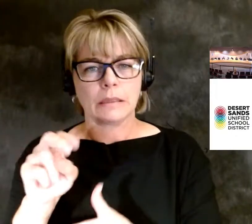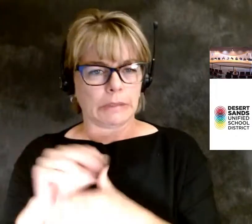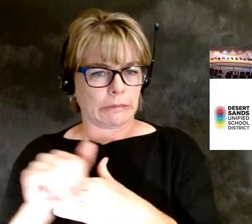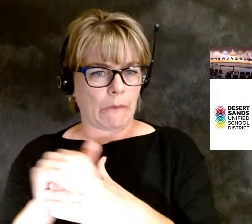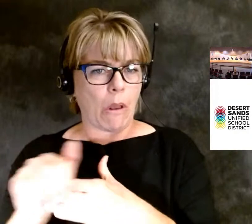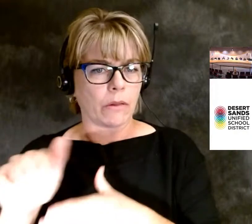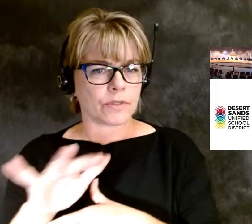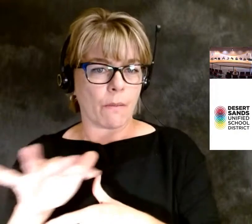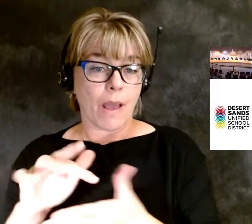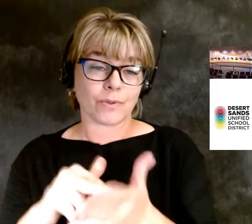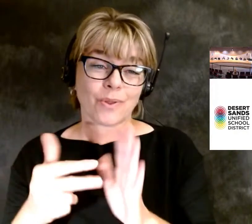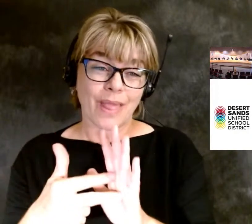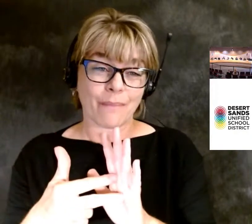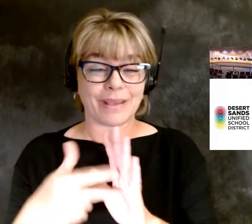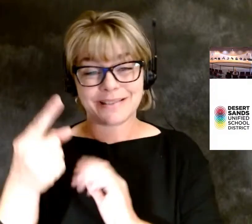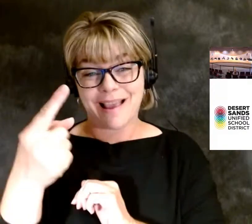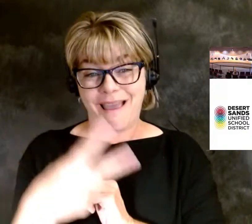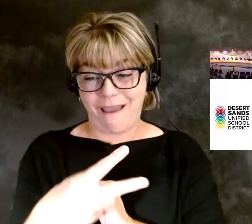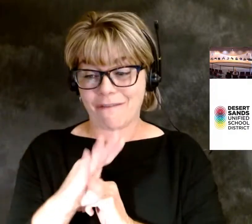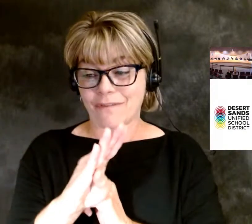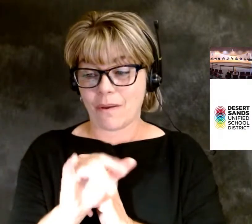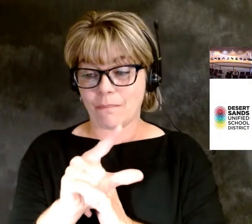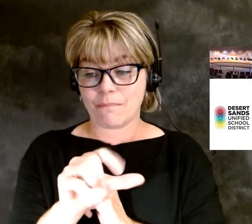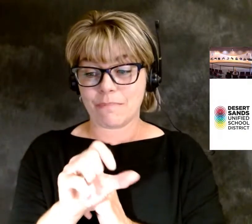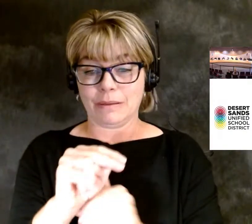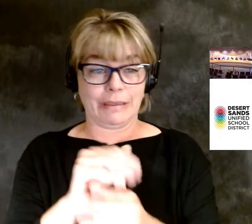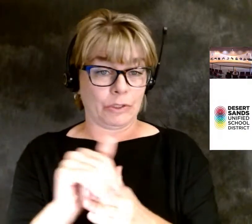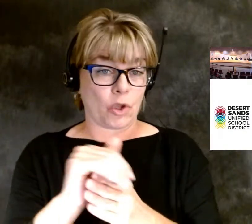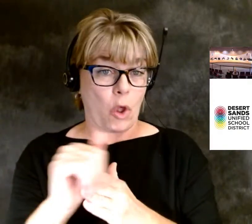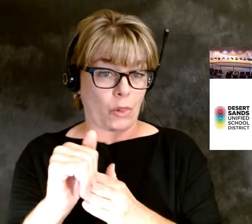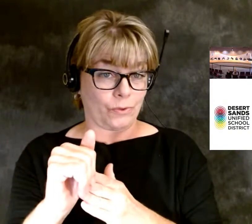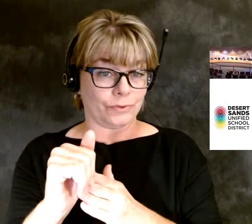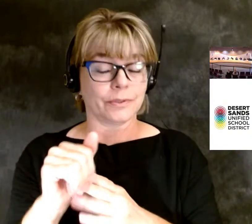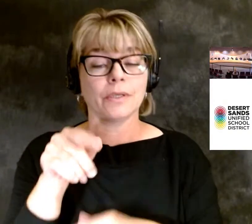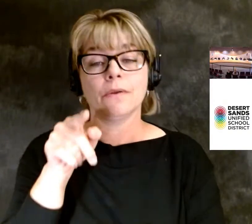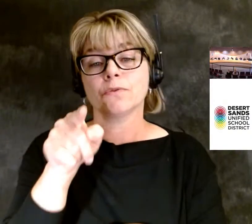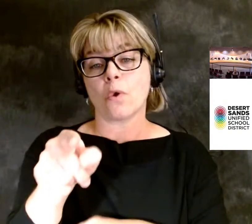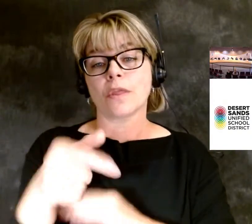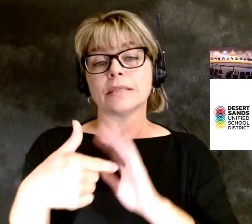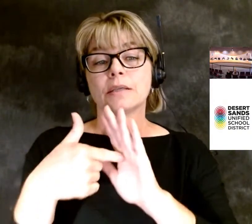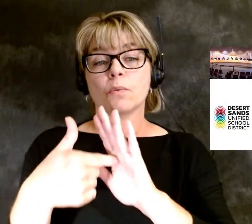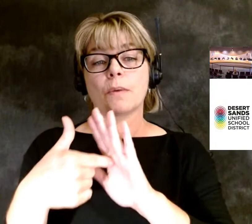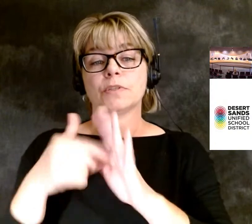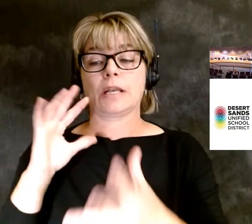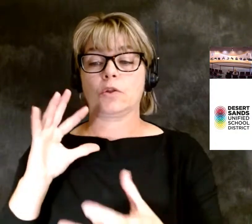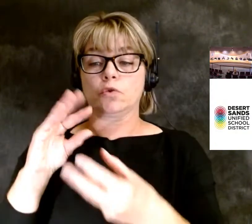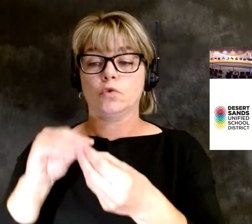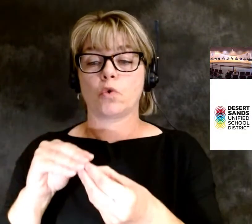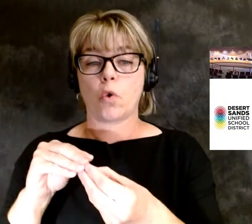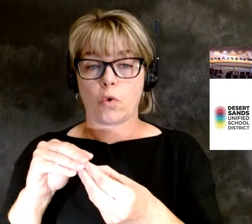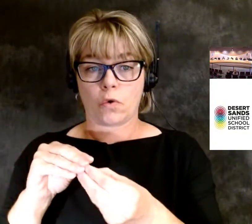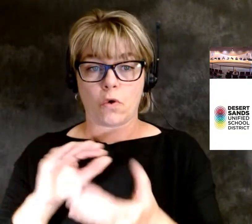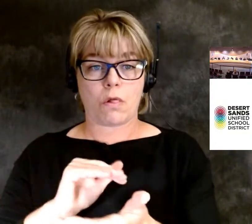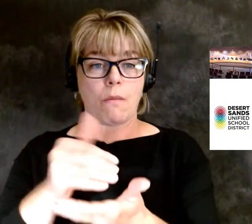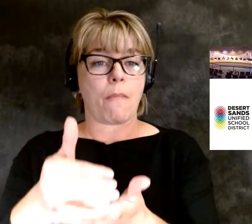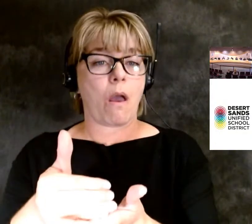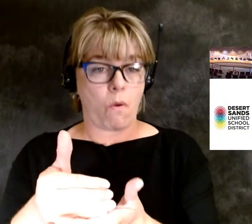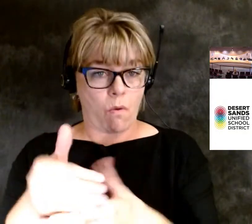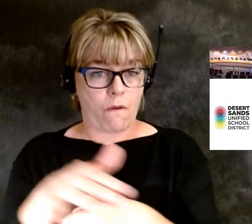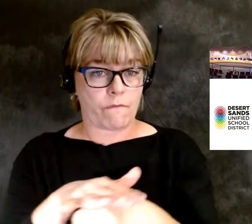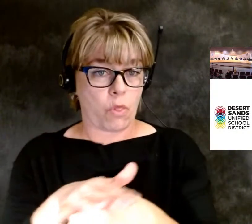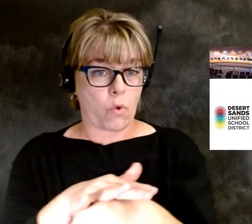basically $500 million. So this just is a representation of the total amount of local control funding